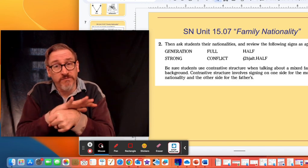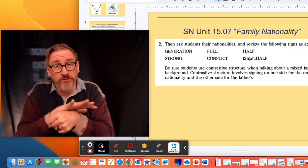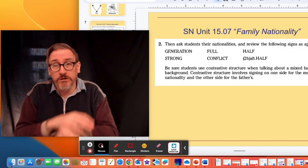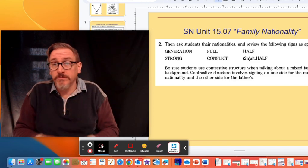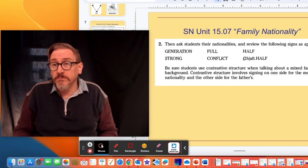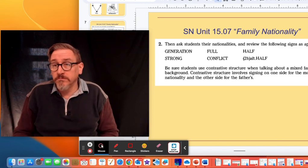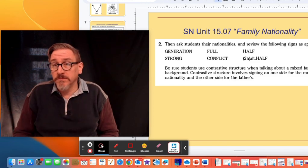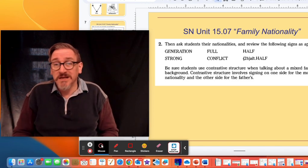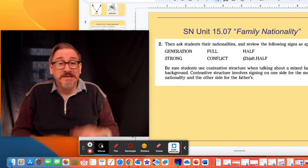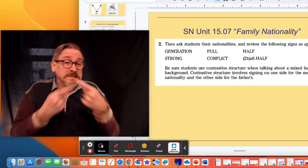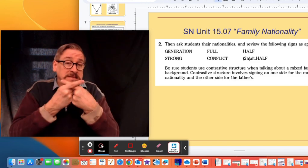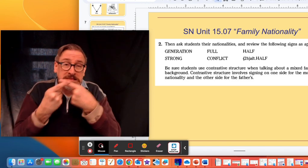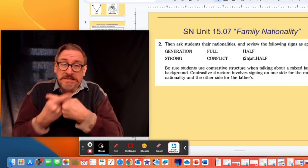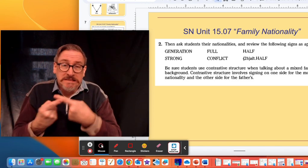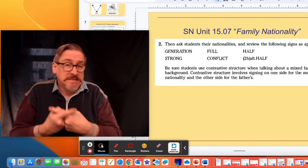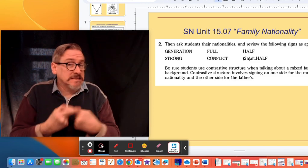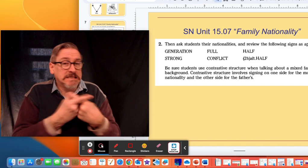100% full